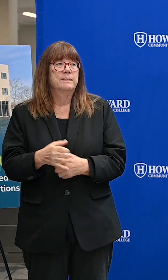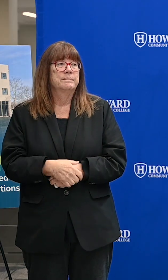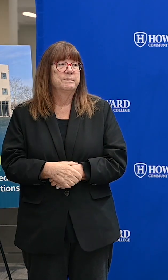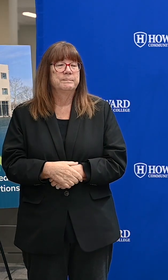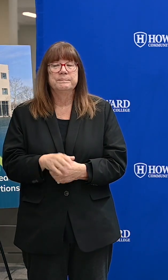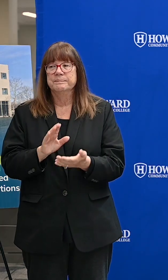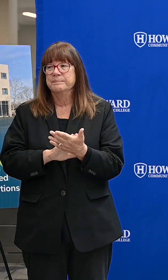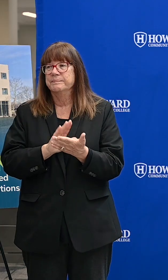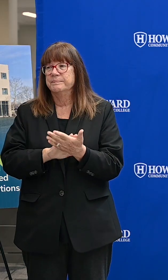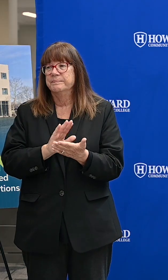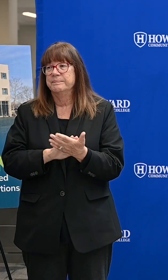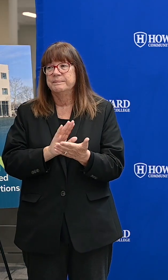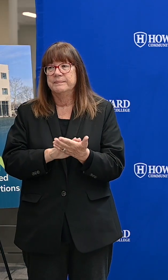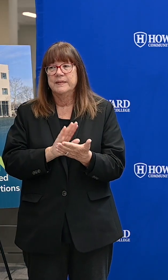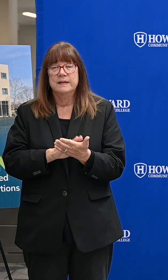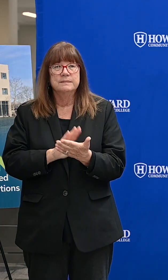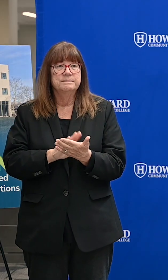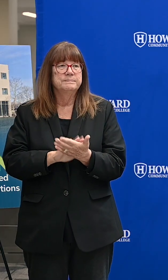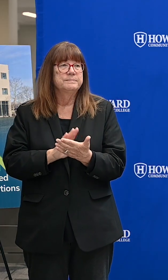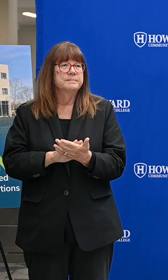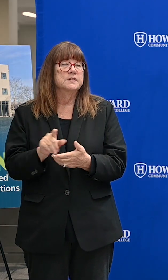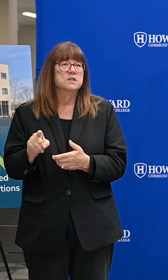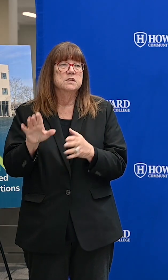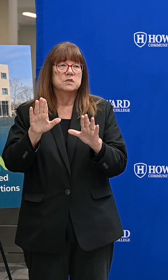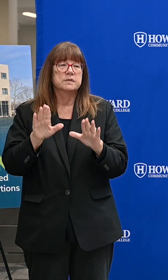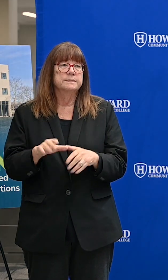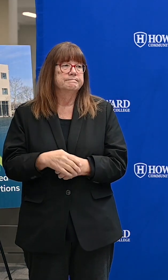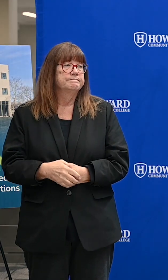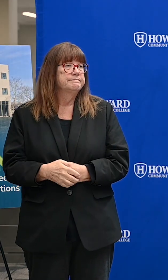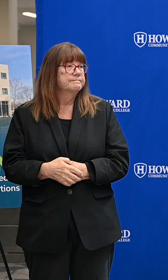She's an action person. Thank you very much.